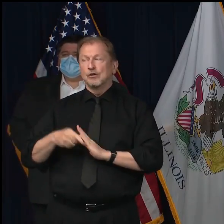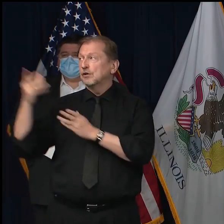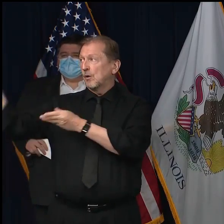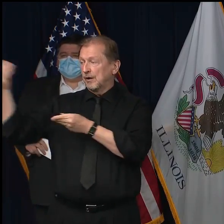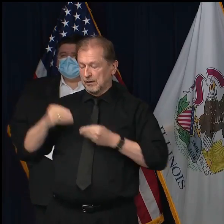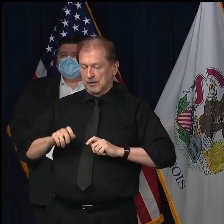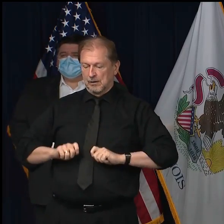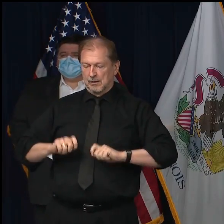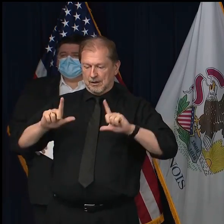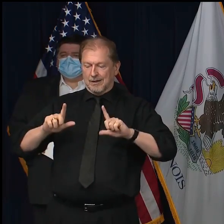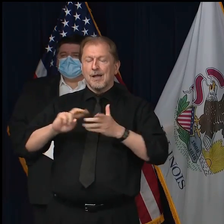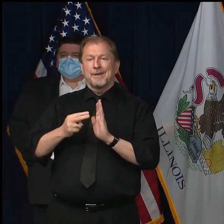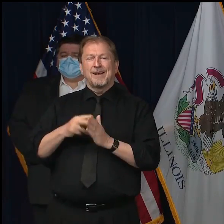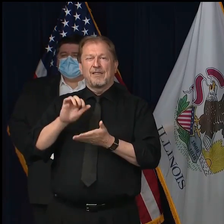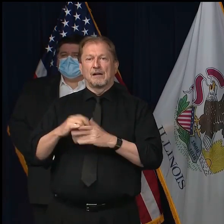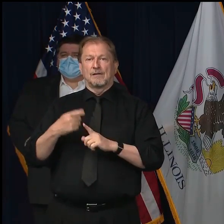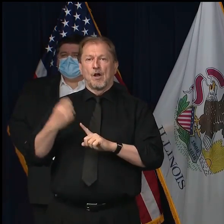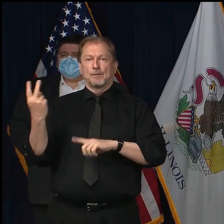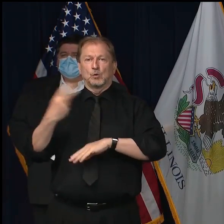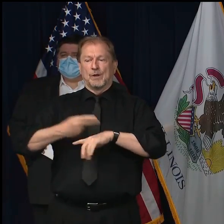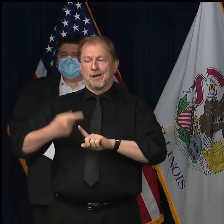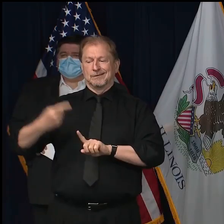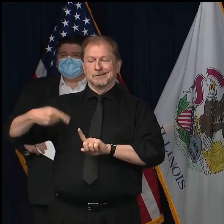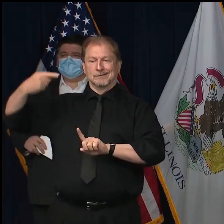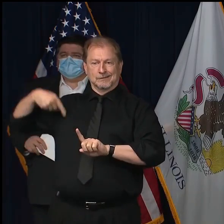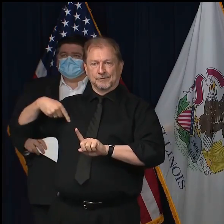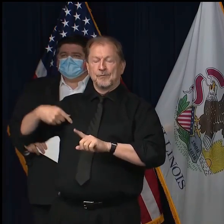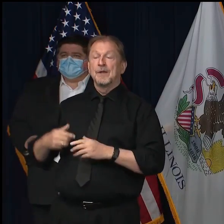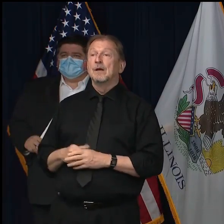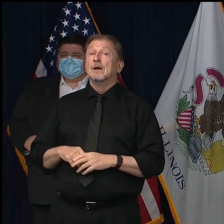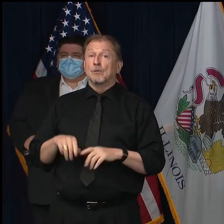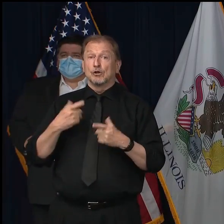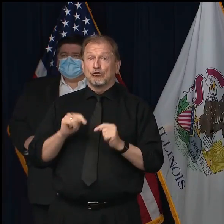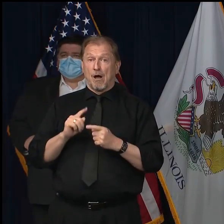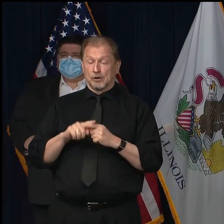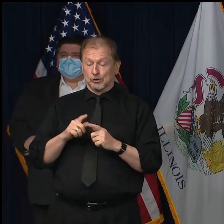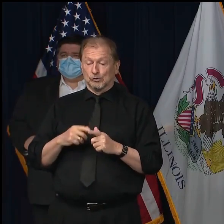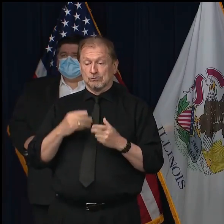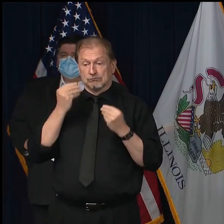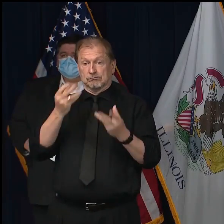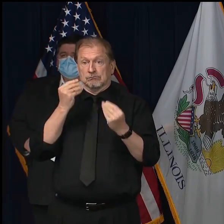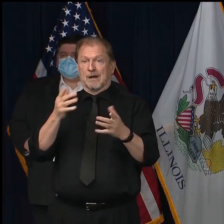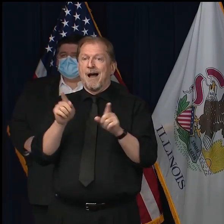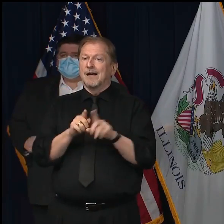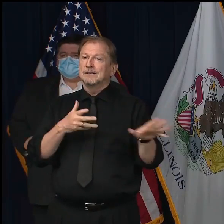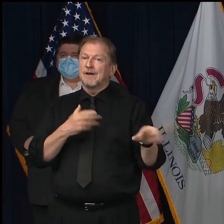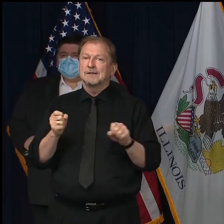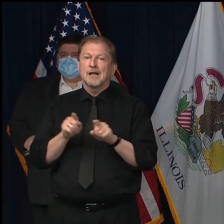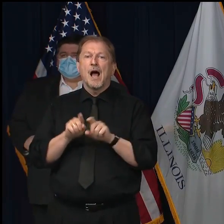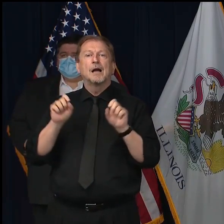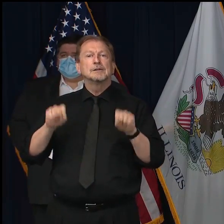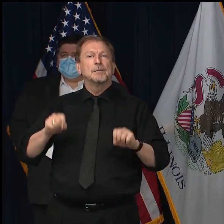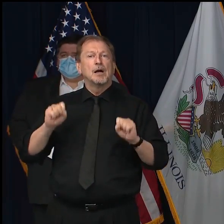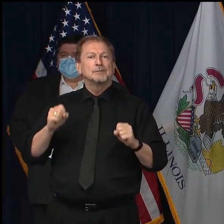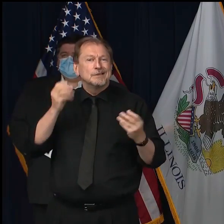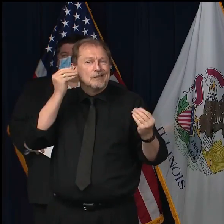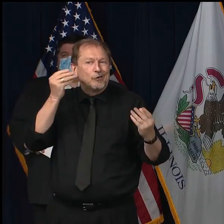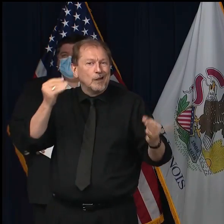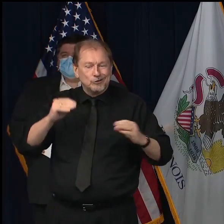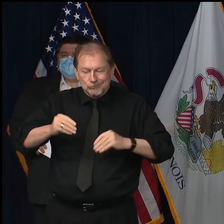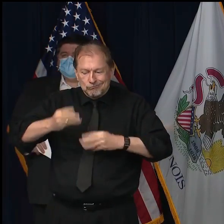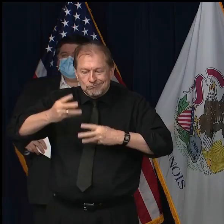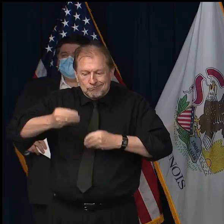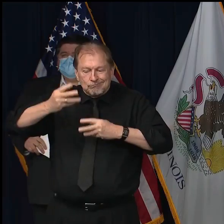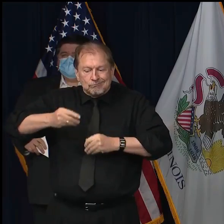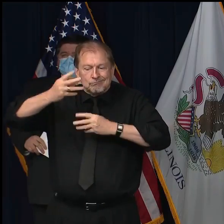give you complete data and data quickly and trying to mesh those two goals. IDPH values the